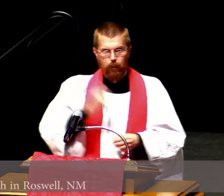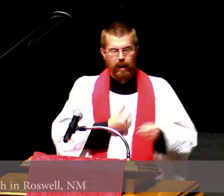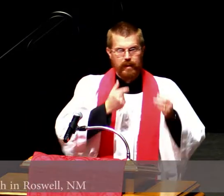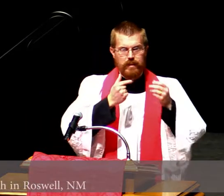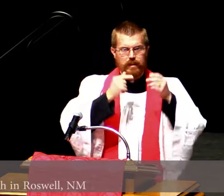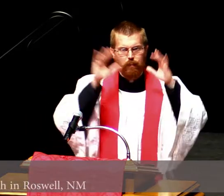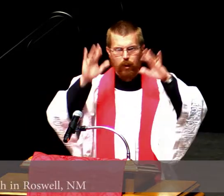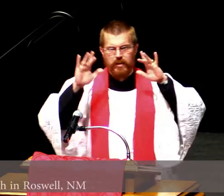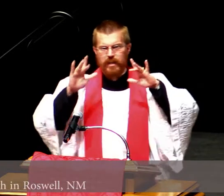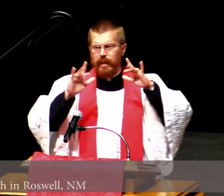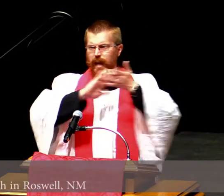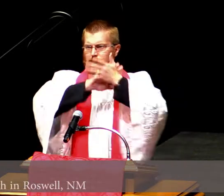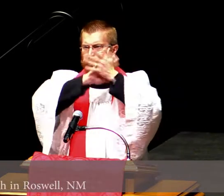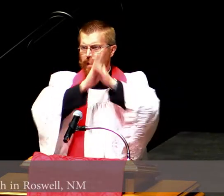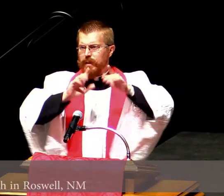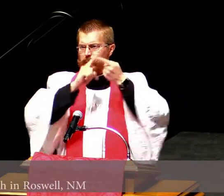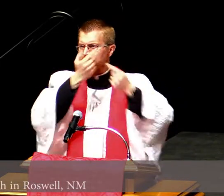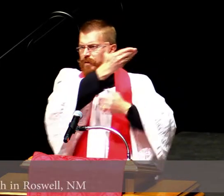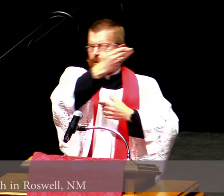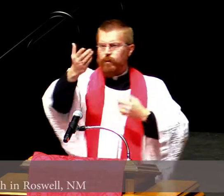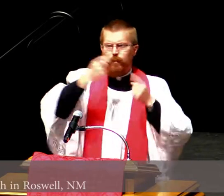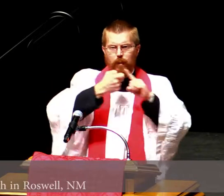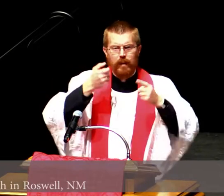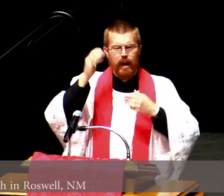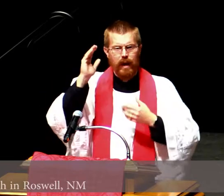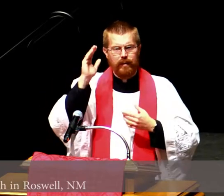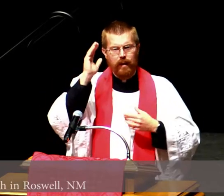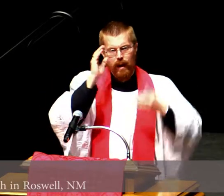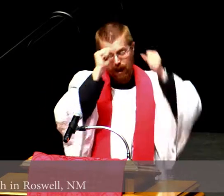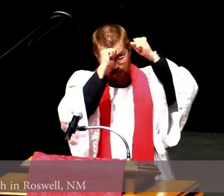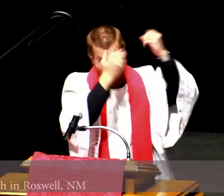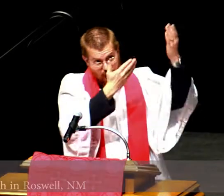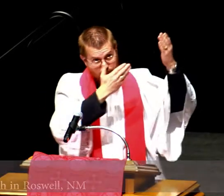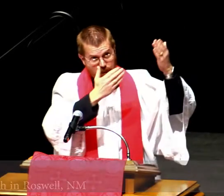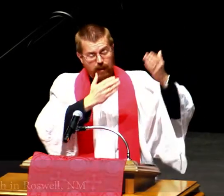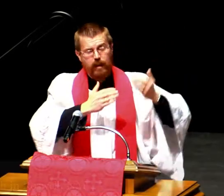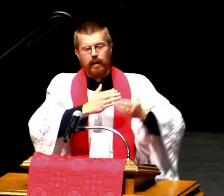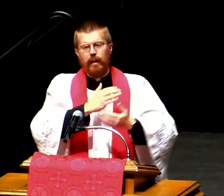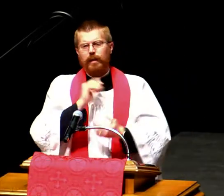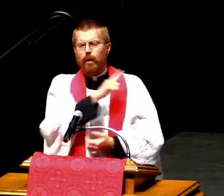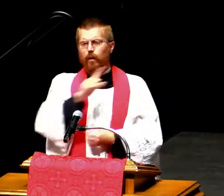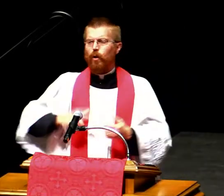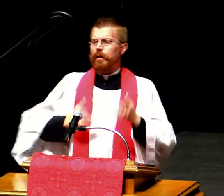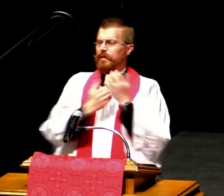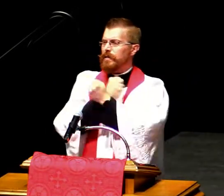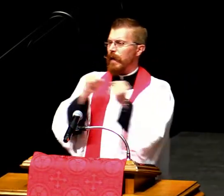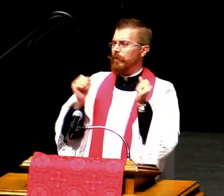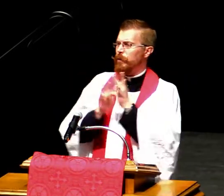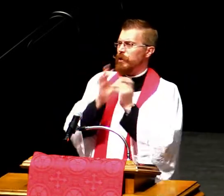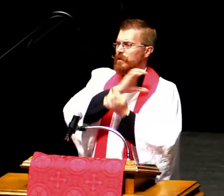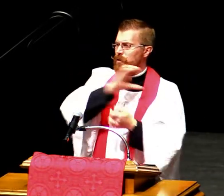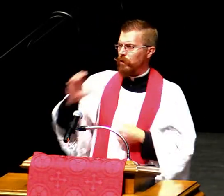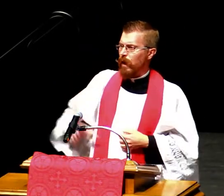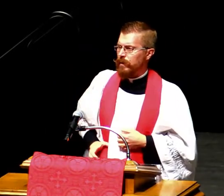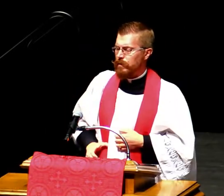Grace, mercy, and peace be to you from God, our Father, and our Lord and Savior, Jesus Christ.